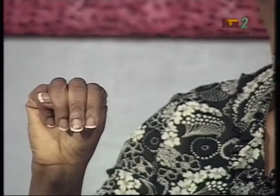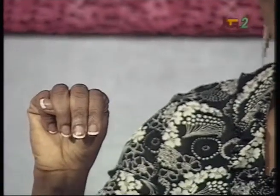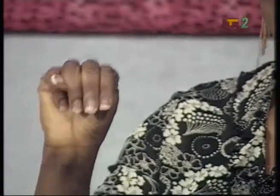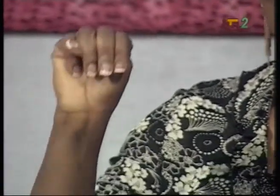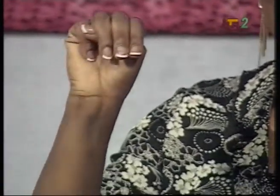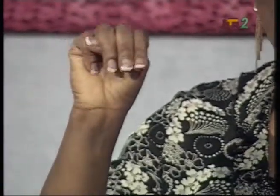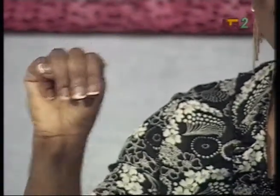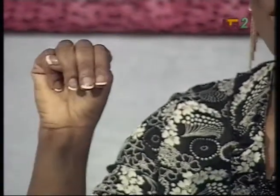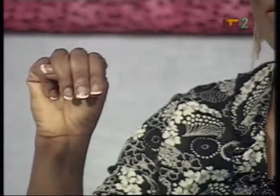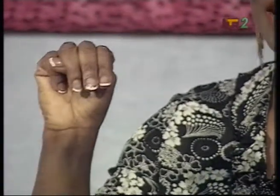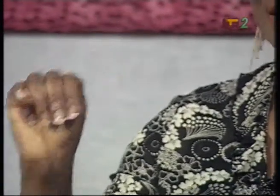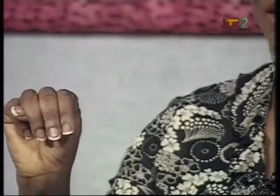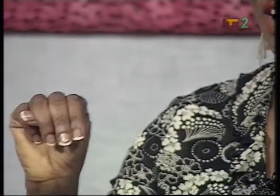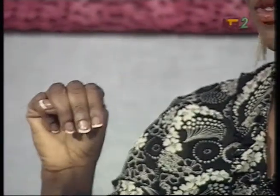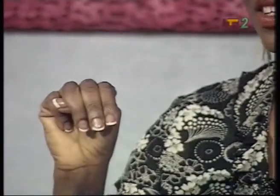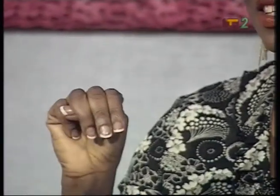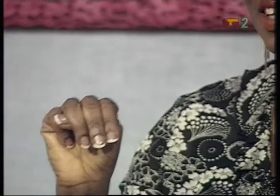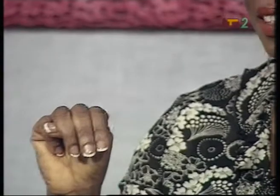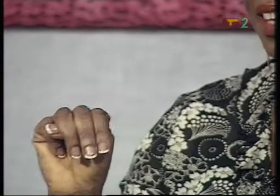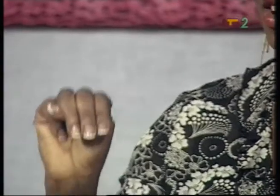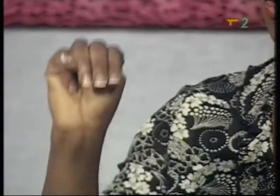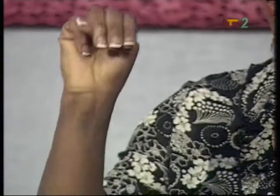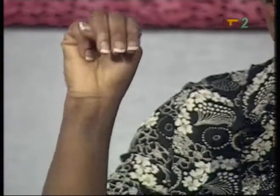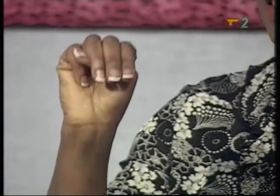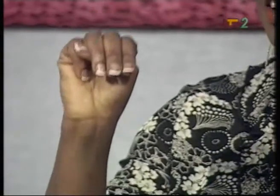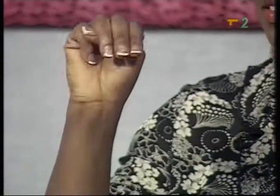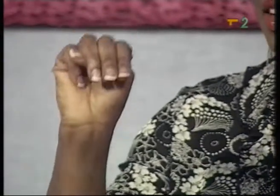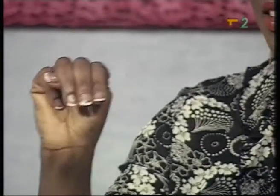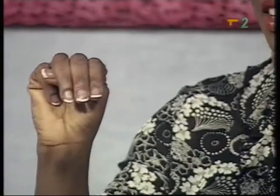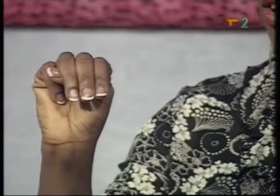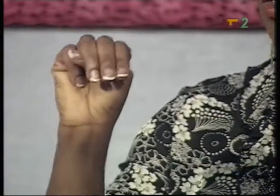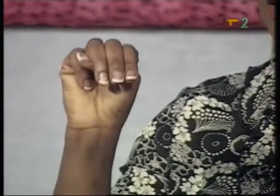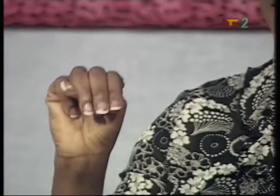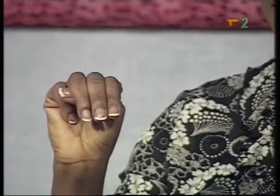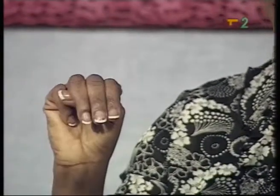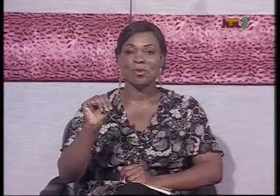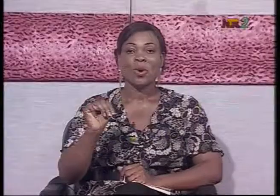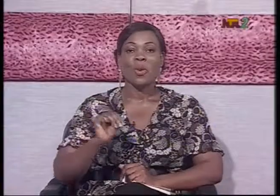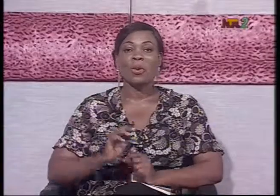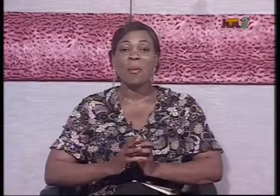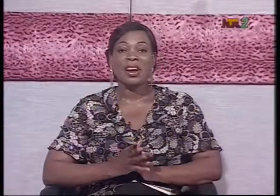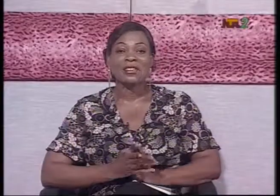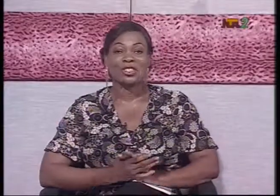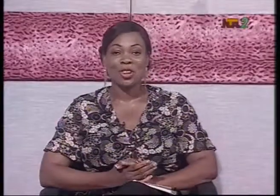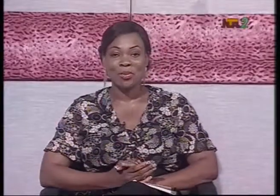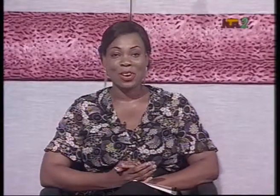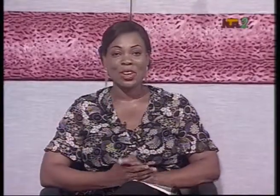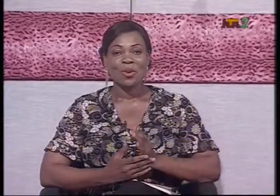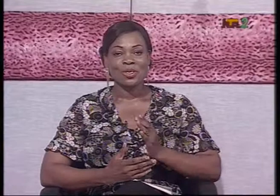that's half of the letters. We have 26 letters. We've just taken 13 of those letters. When we come back after the short break, we'll see how